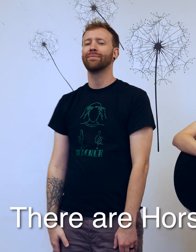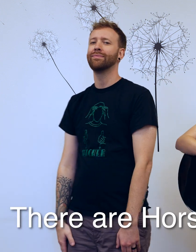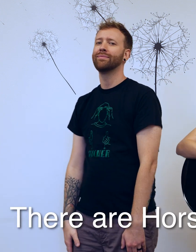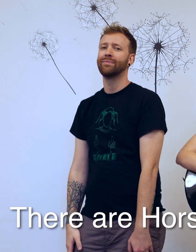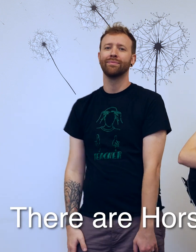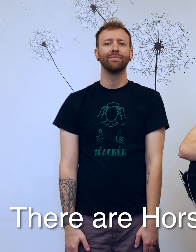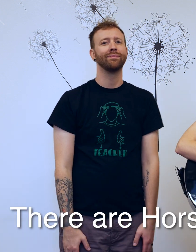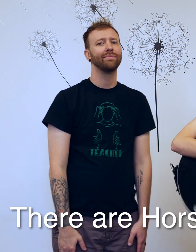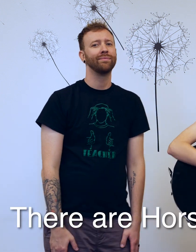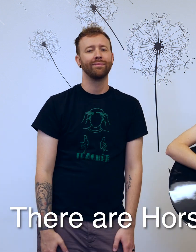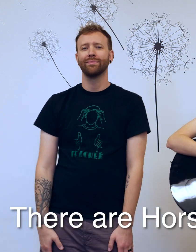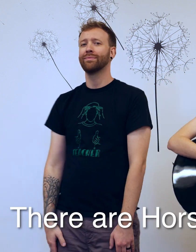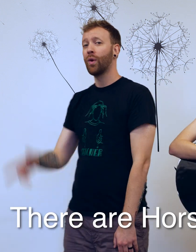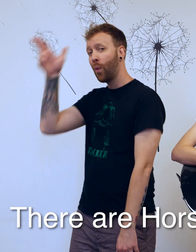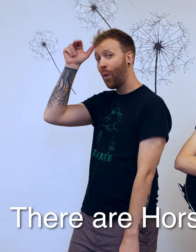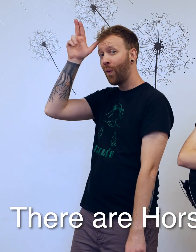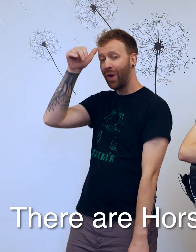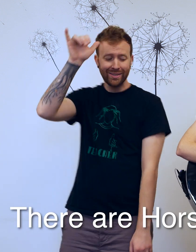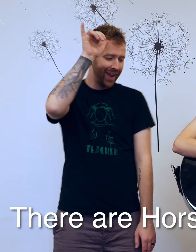There are horses and cows,